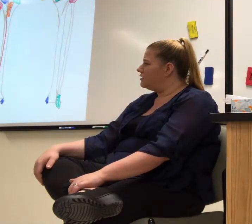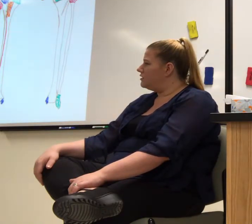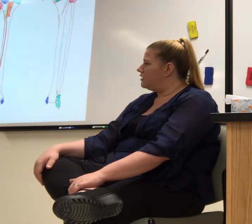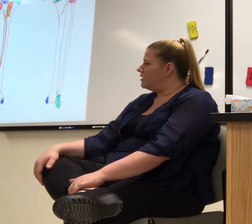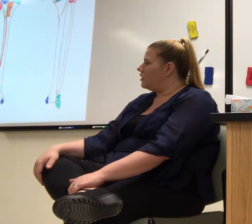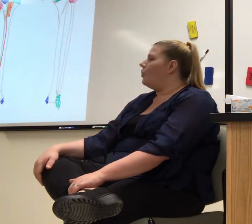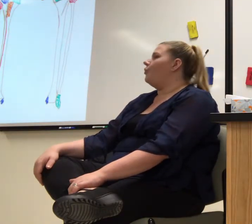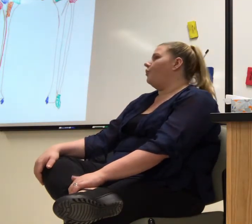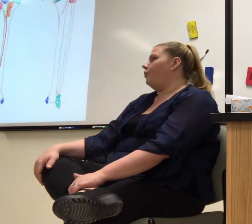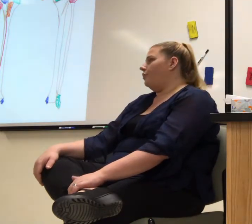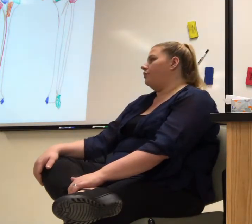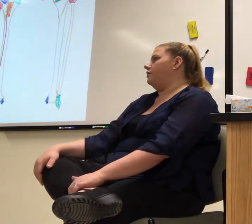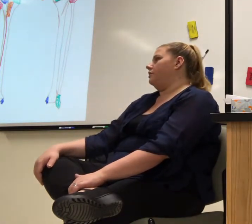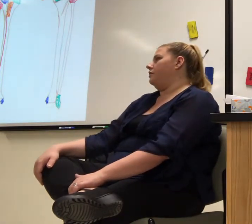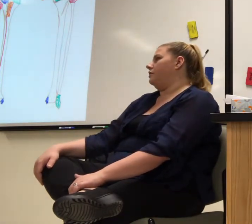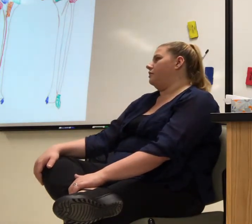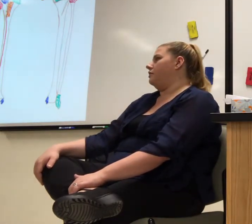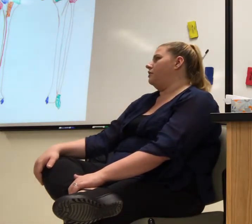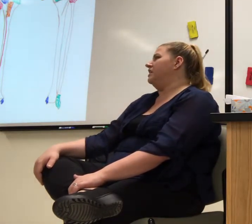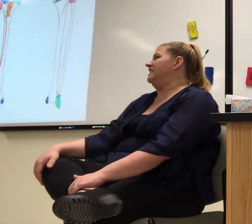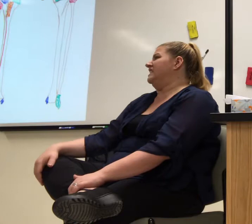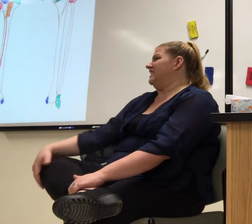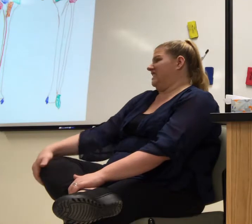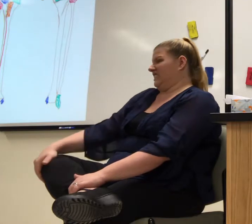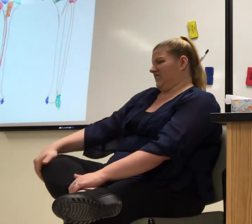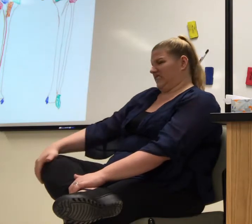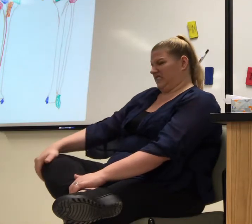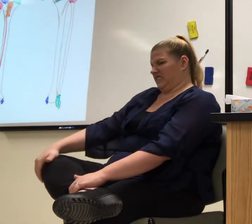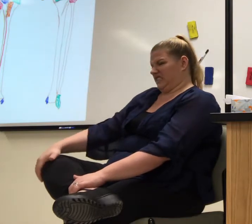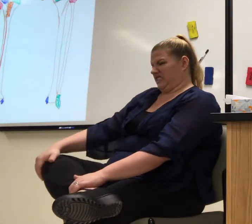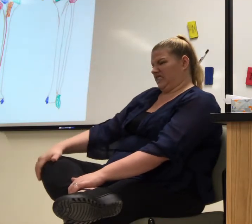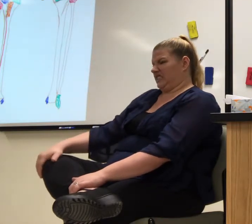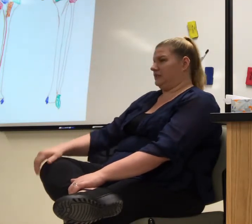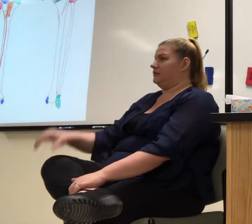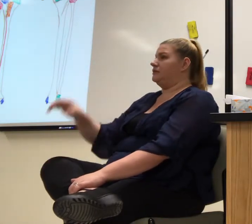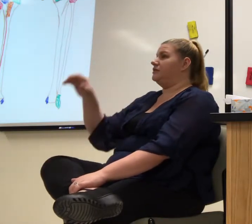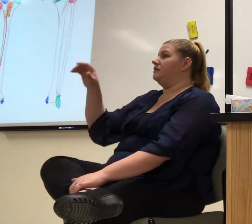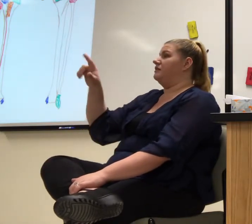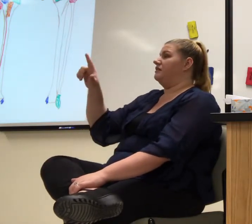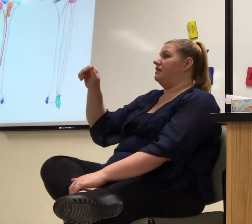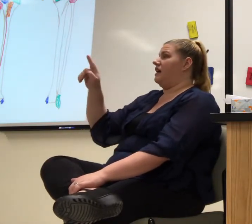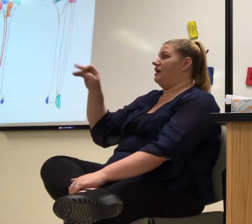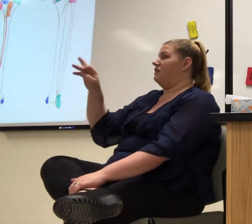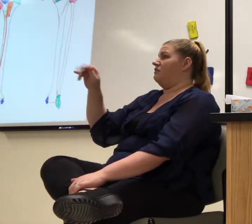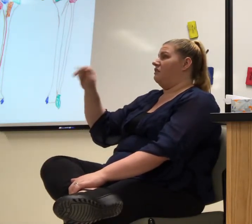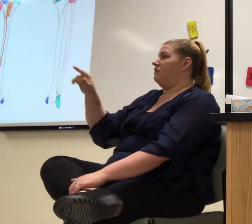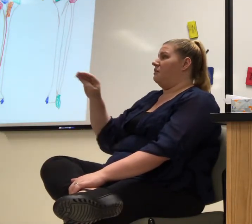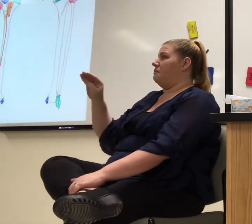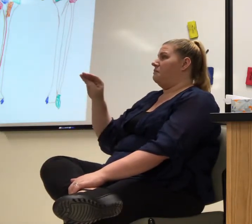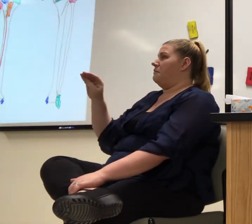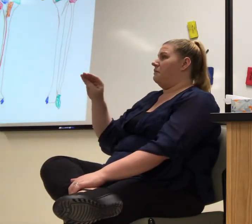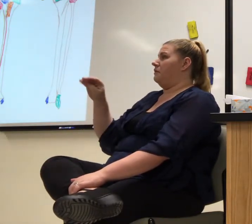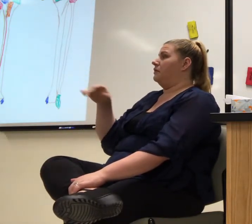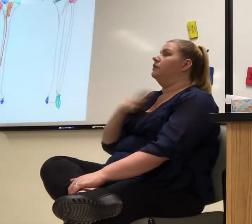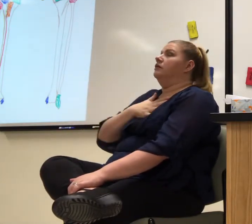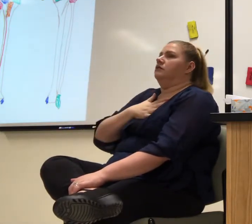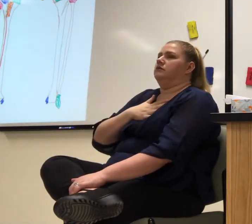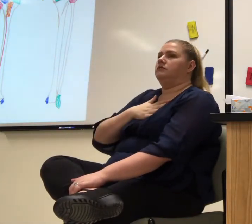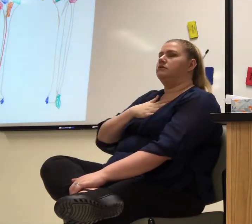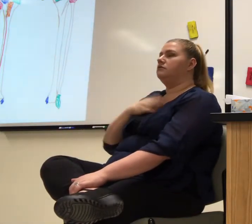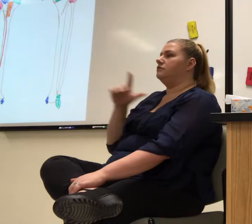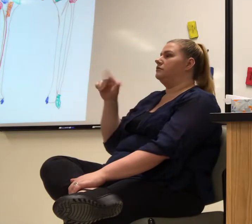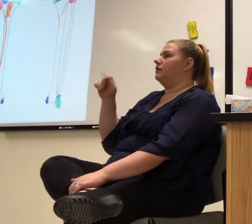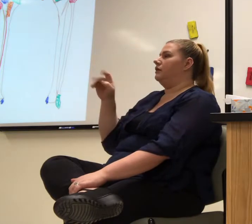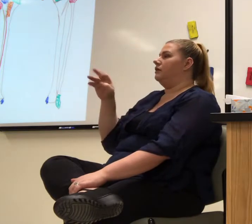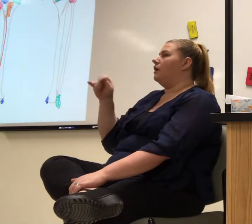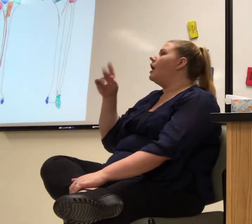So you have lateral malleolus and you have medial malleolus. They help stabilize the ankle joint.